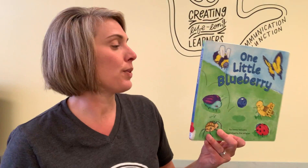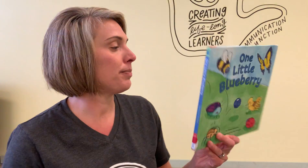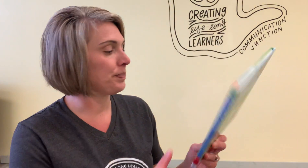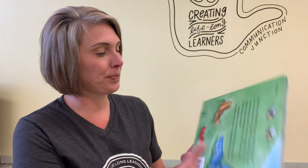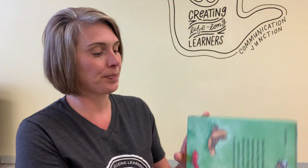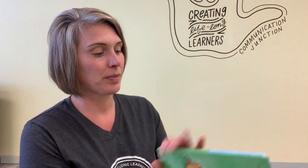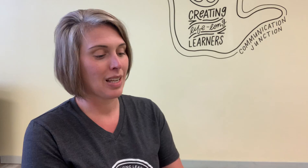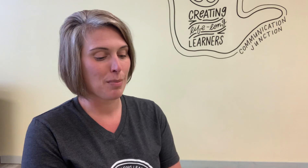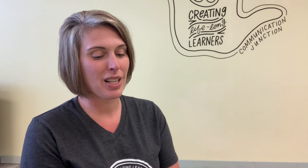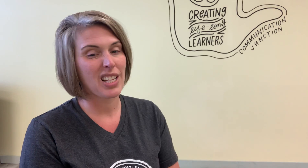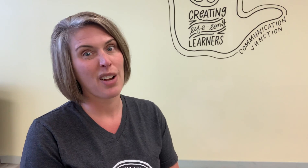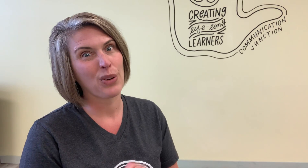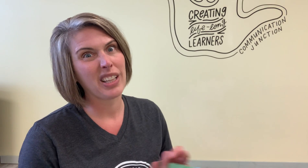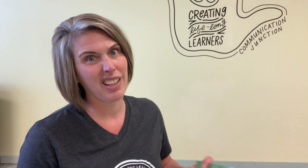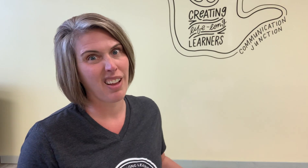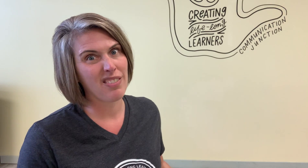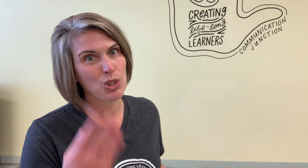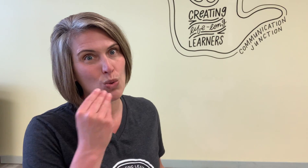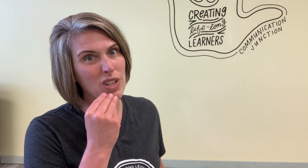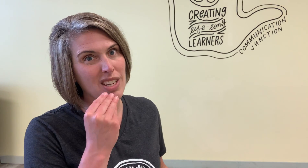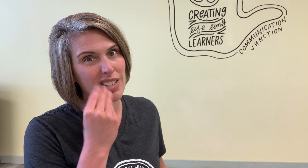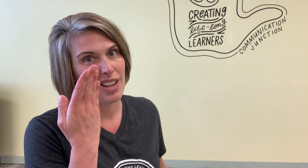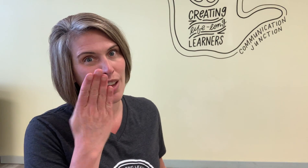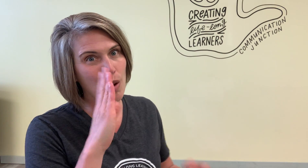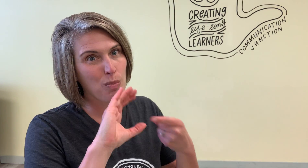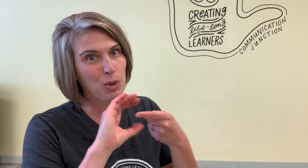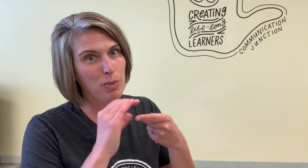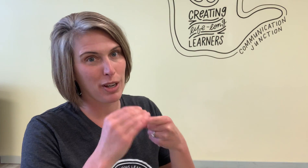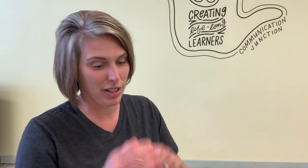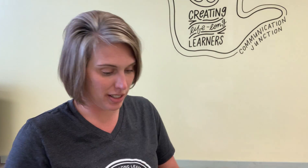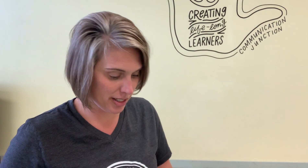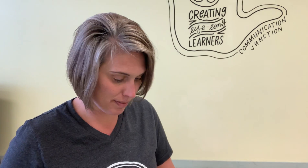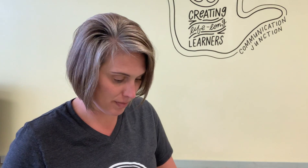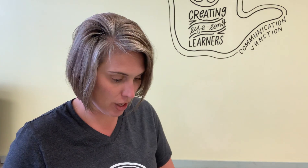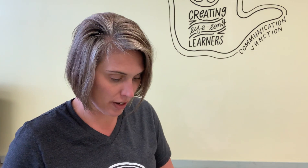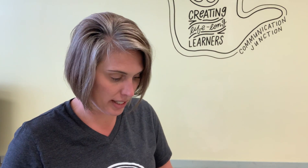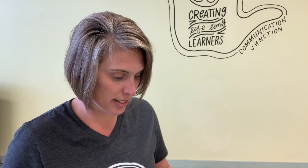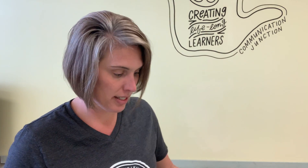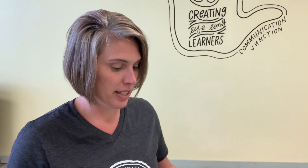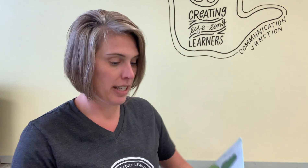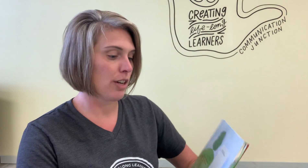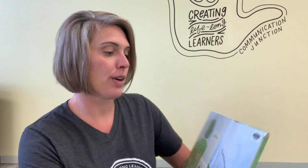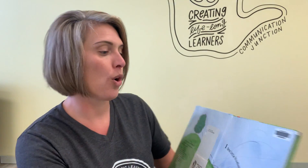one. Plus, I really love to eat blueberries. All right, here we go.